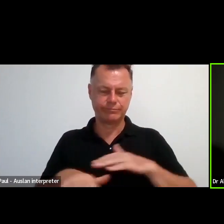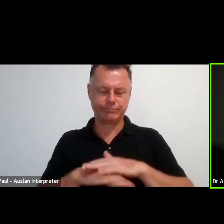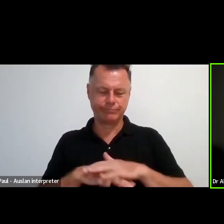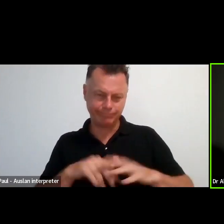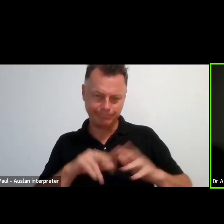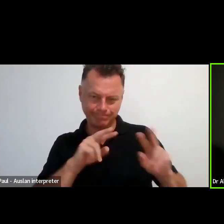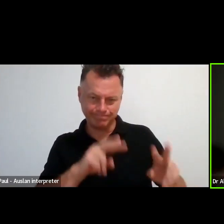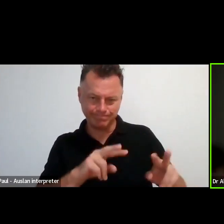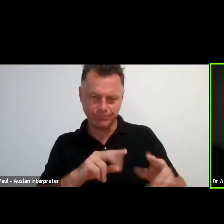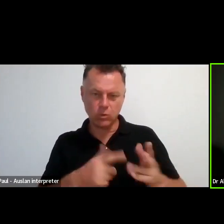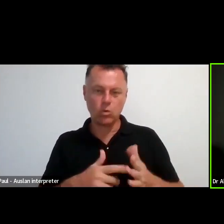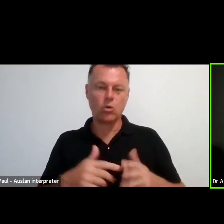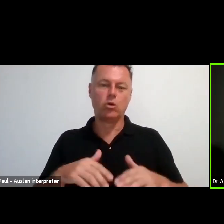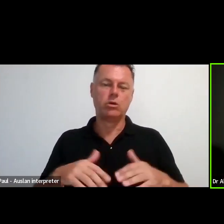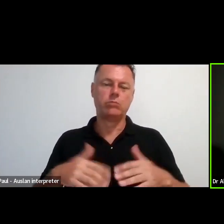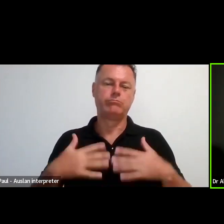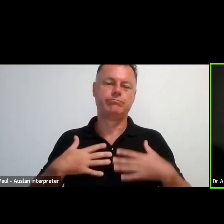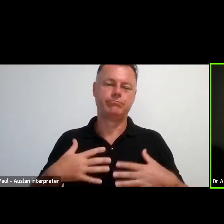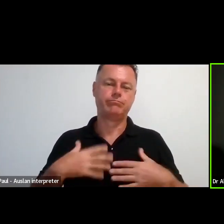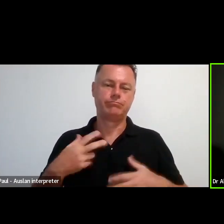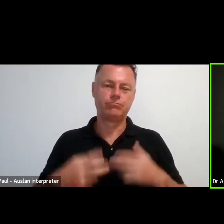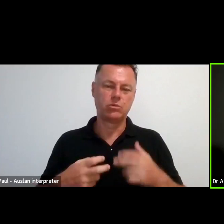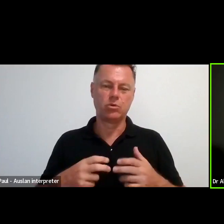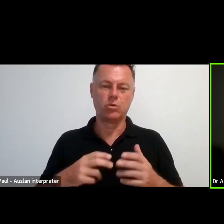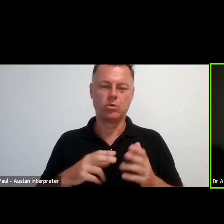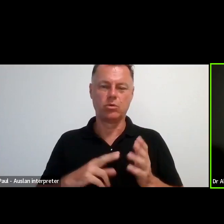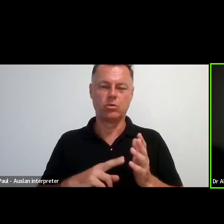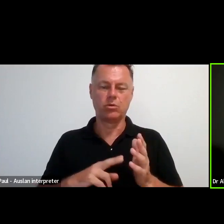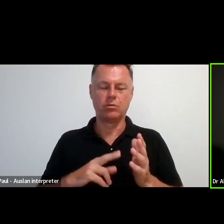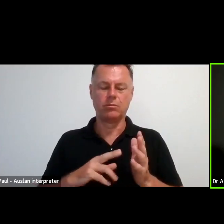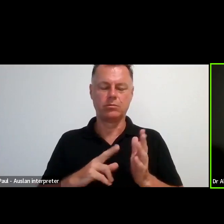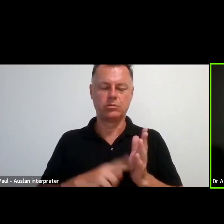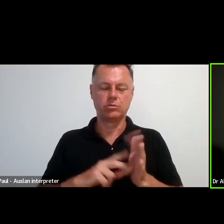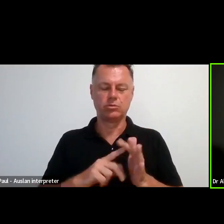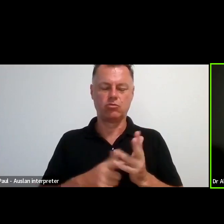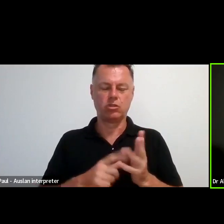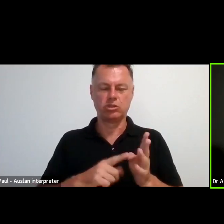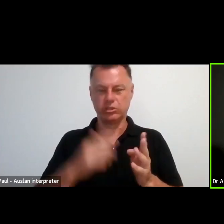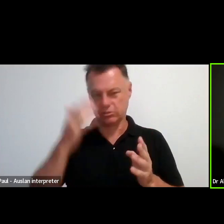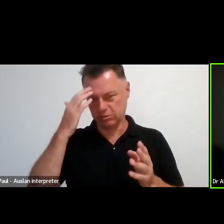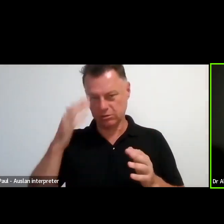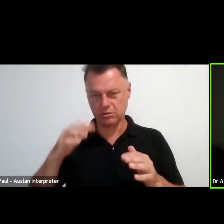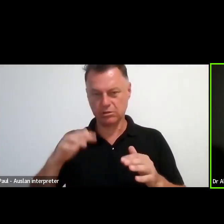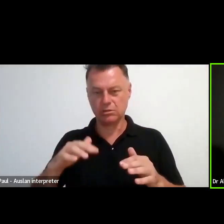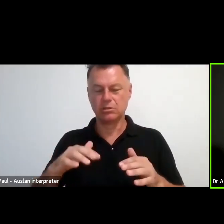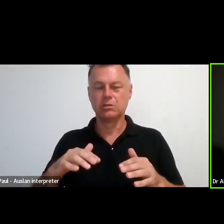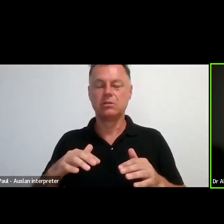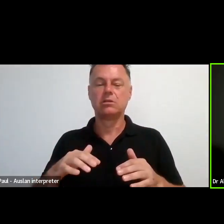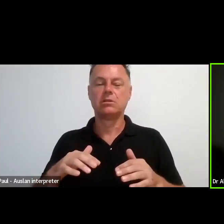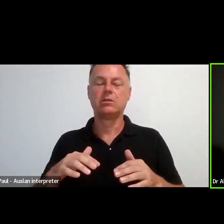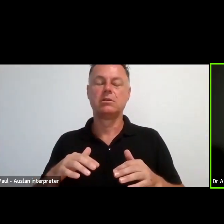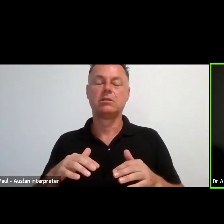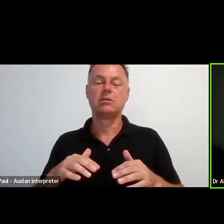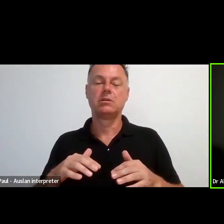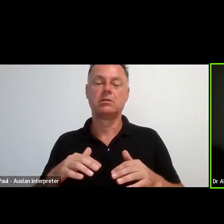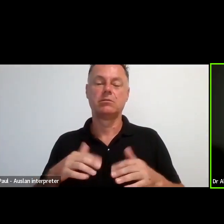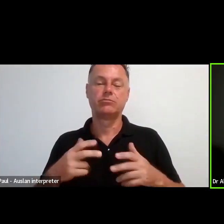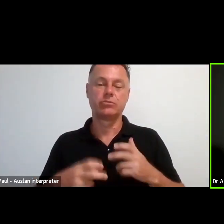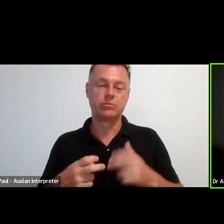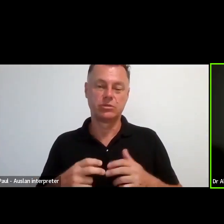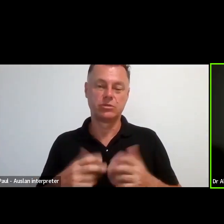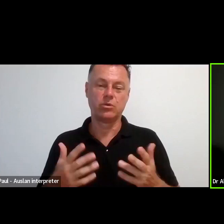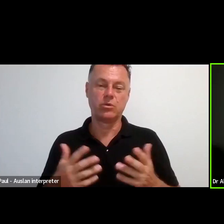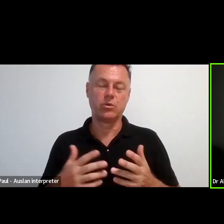as underlying respiratory conditions, neurological conditions, metabolic conditions, they're at higher risk of getting COVID. And so for the vast majority,